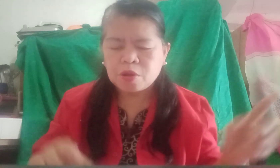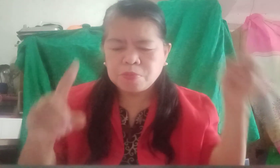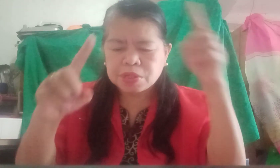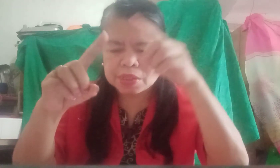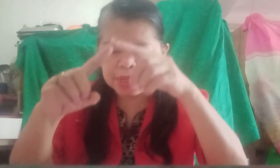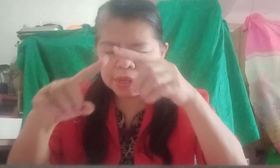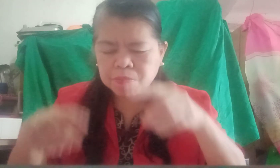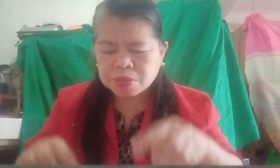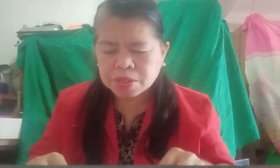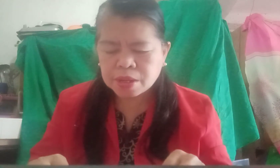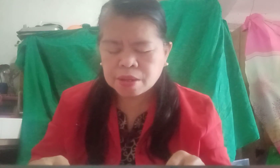Objectives: